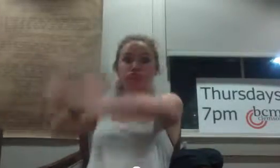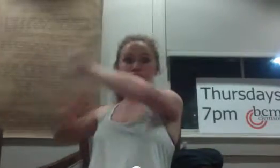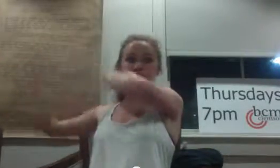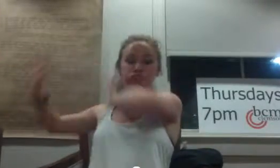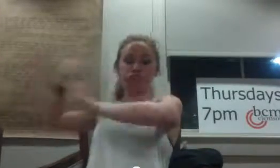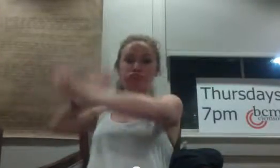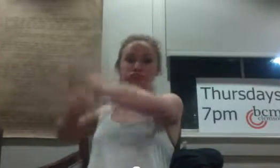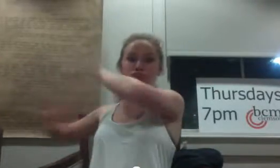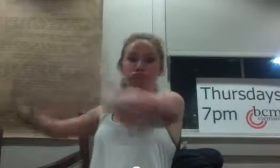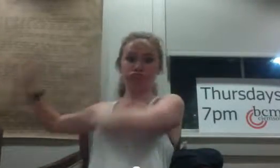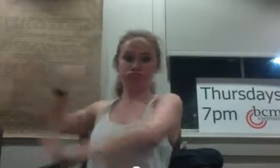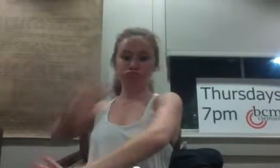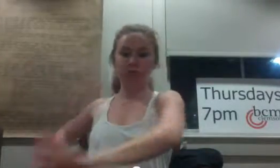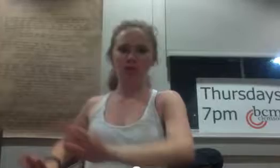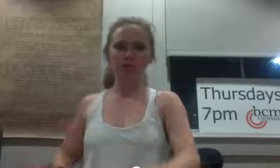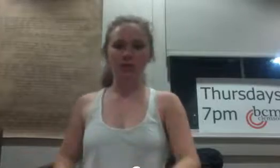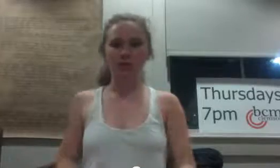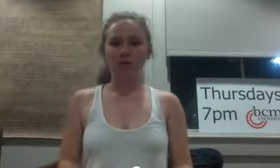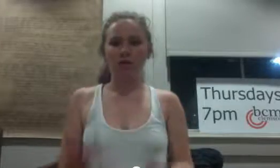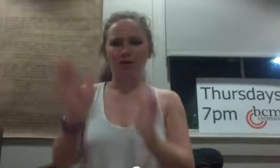They lived long, long ago.